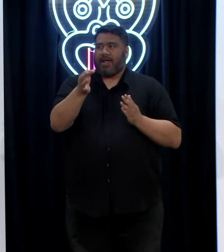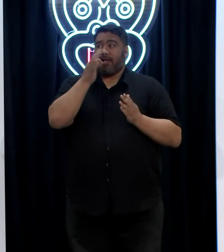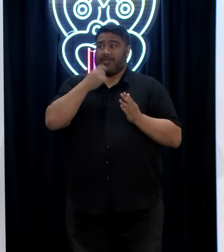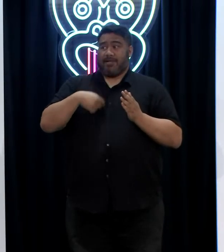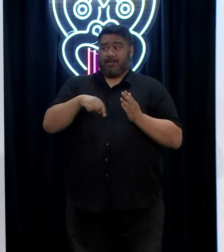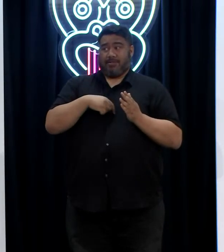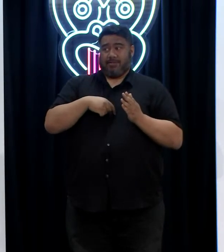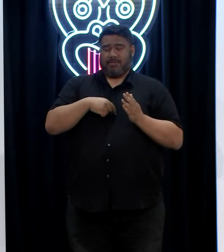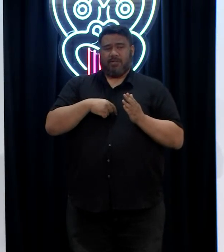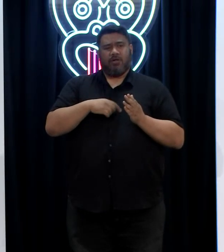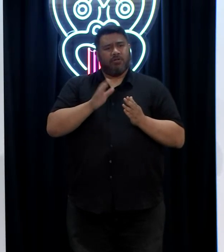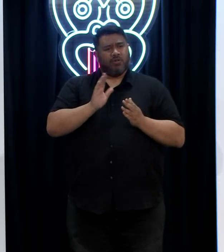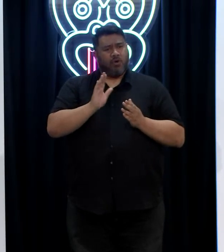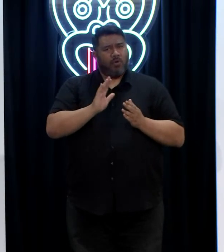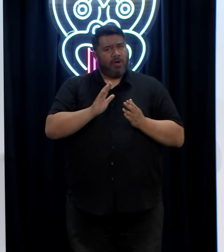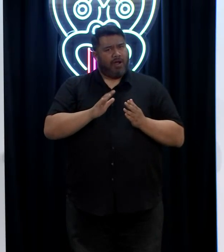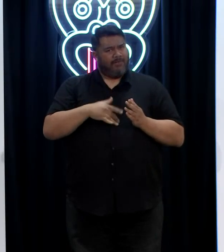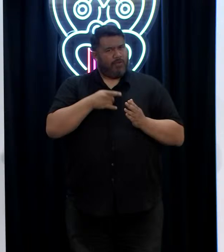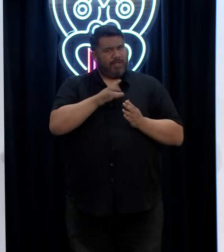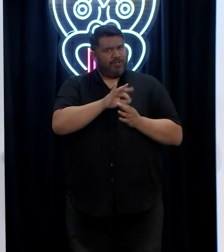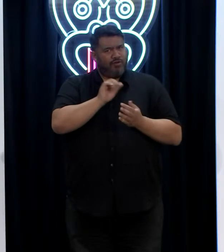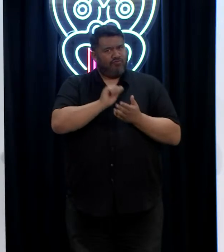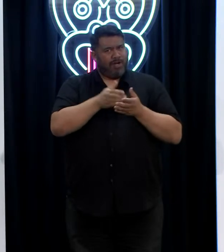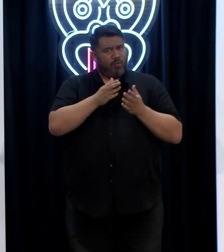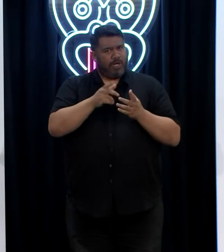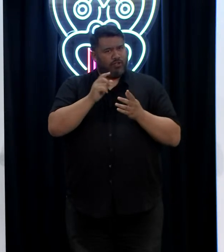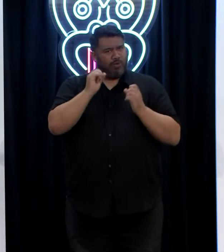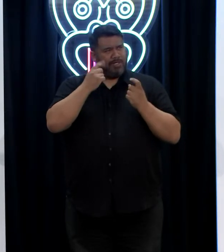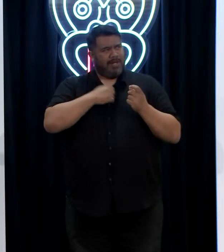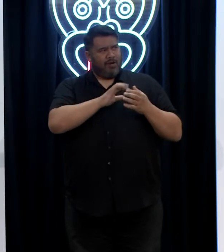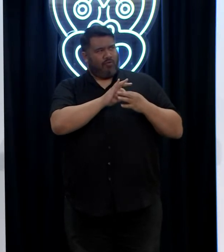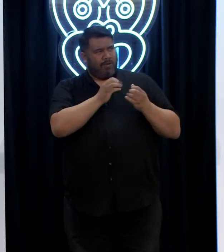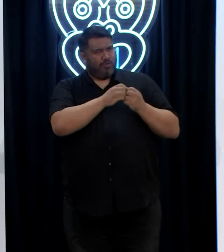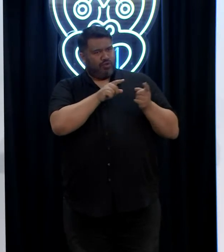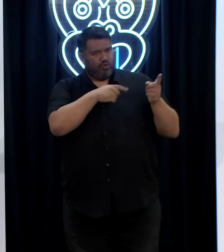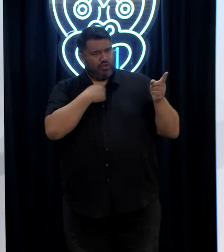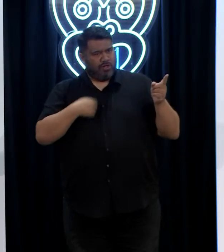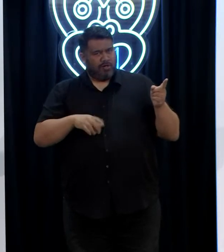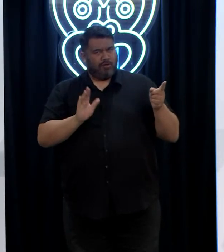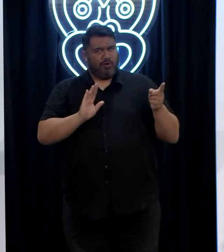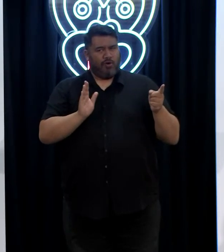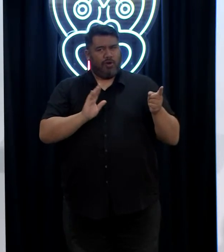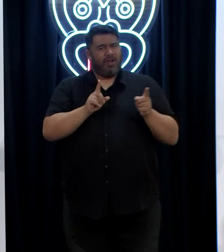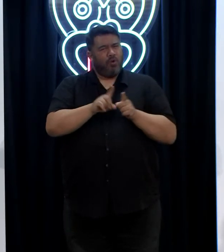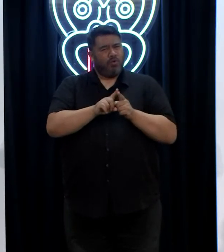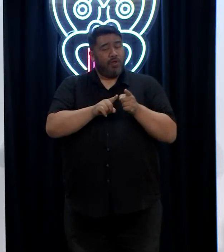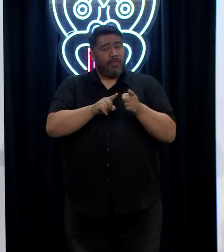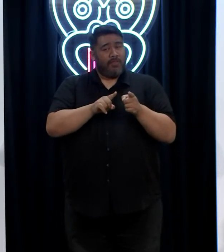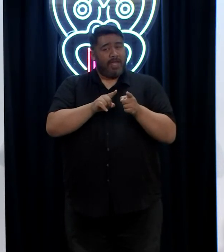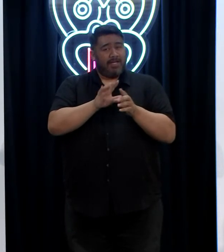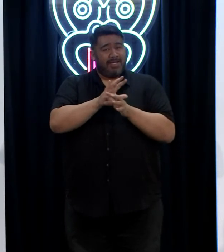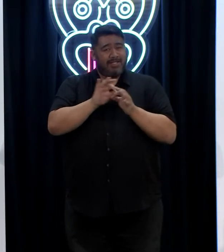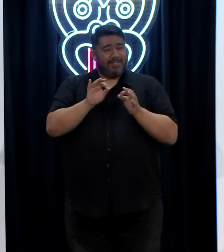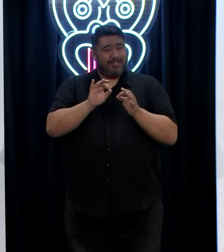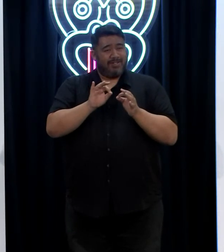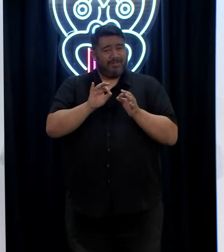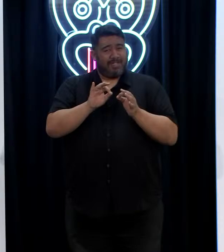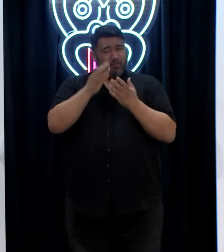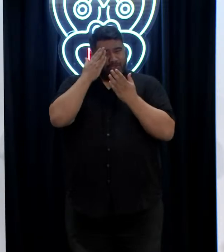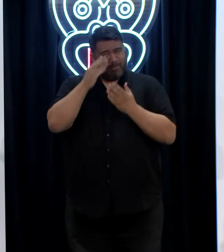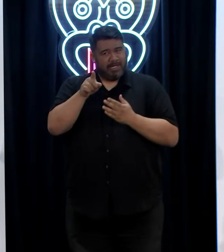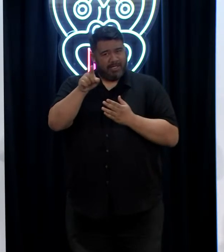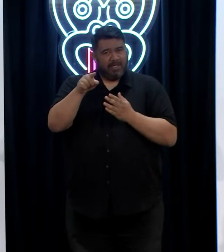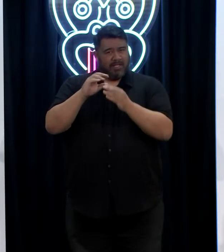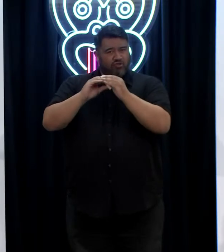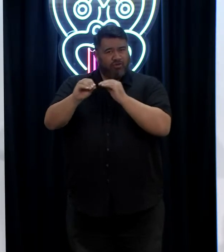that is both a mischaracterisation of New Zealand and also probably a lack of appreciation of the place of the CPTPP. It's a